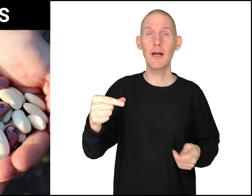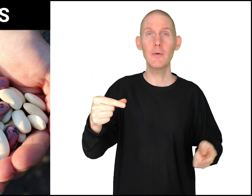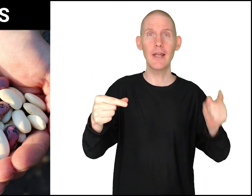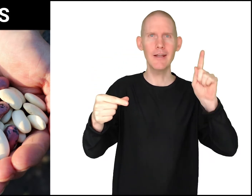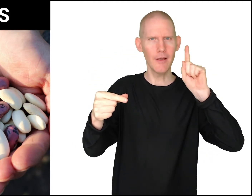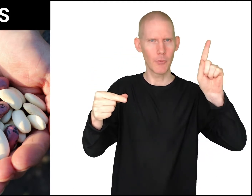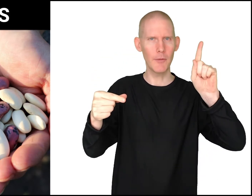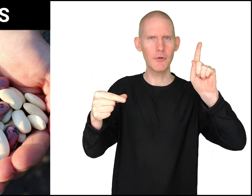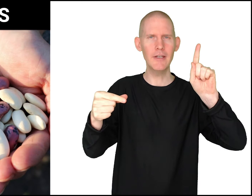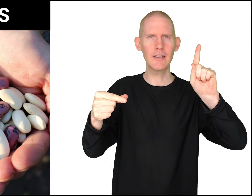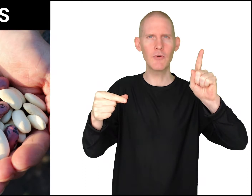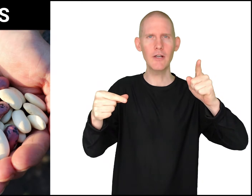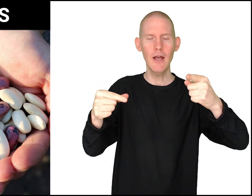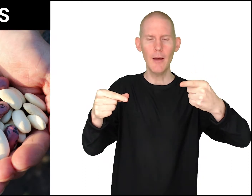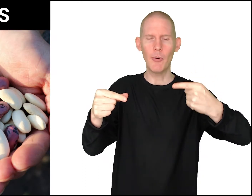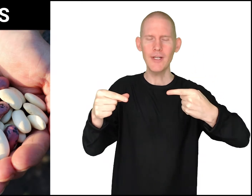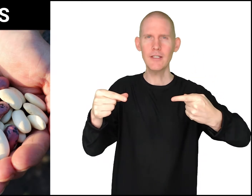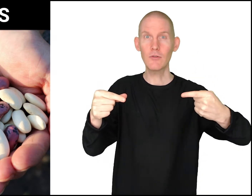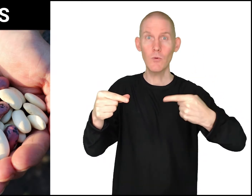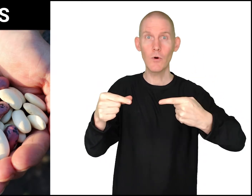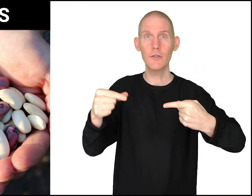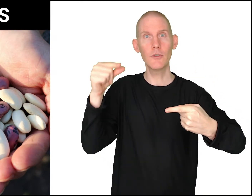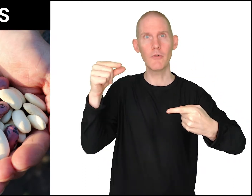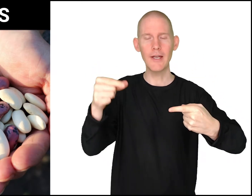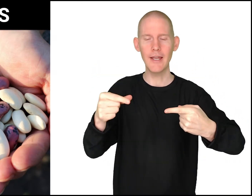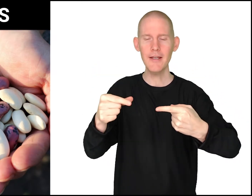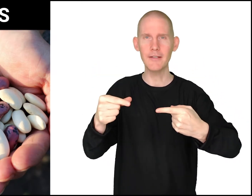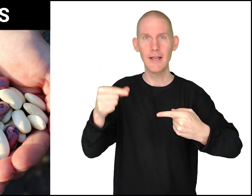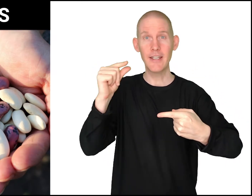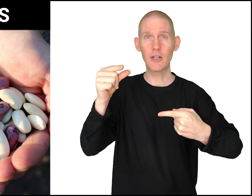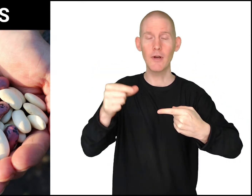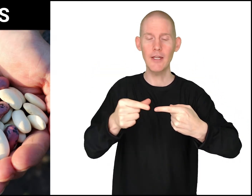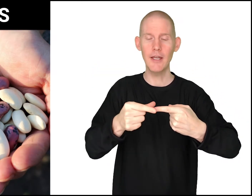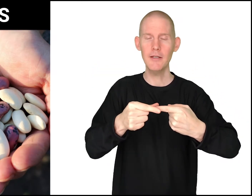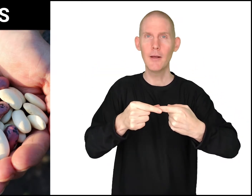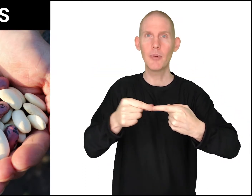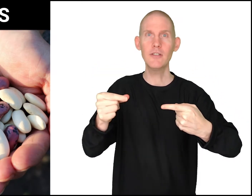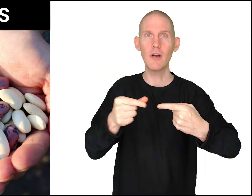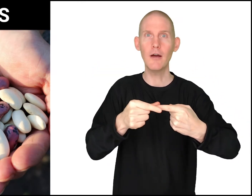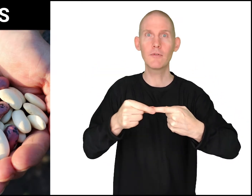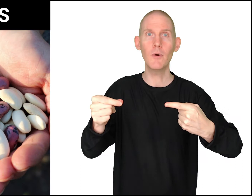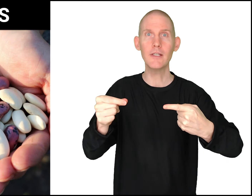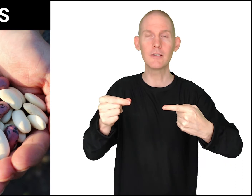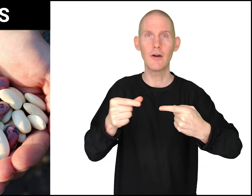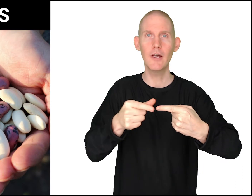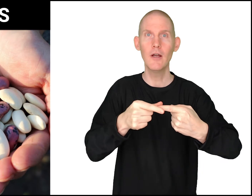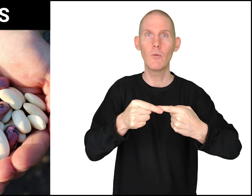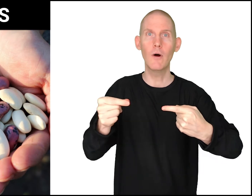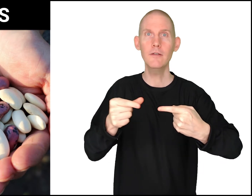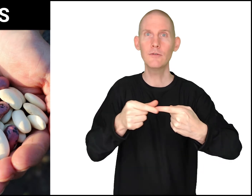non-dominant hand, put up your index finger, point it towards your right hand. Take your right hand, pinch off twice, all right? 1,